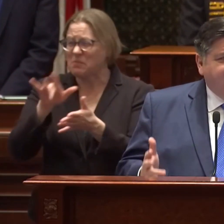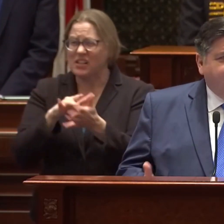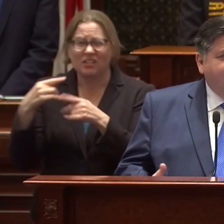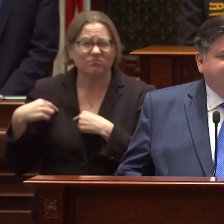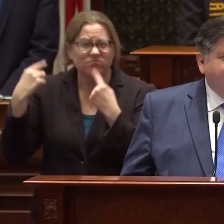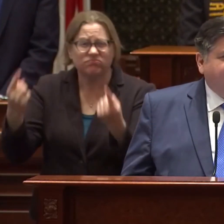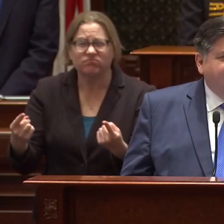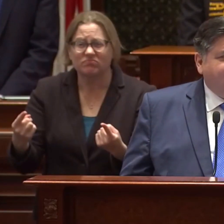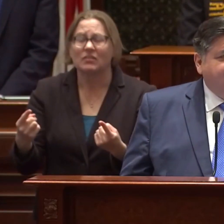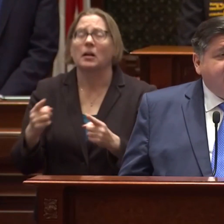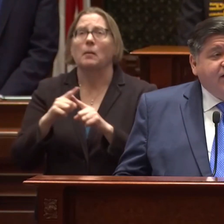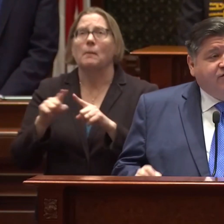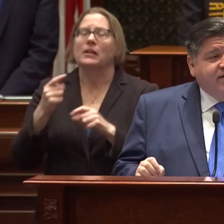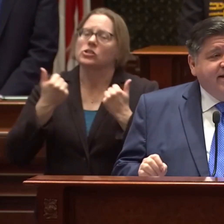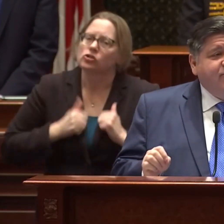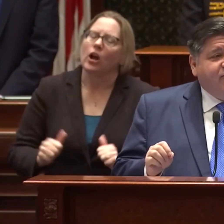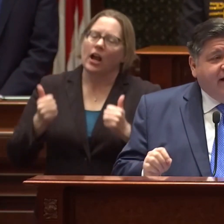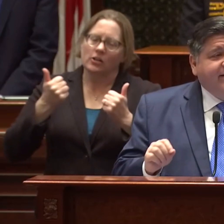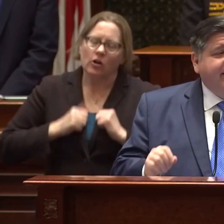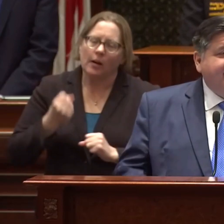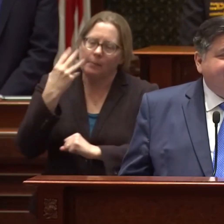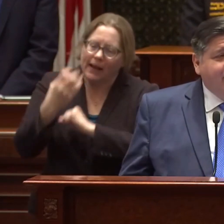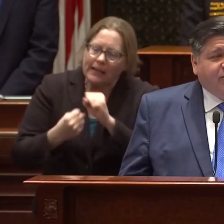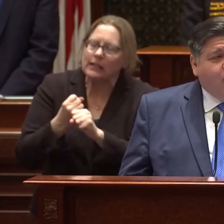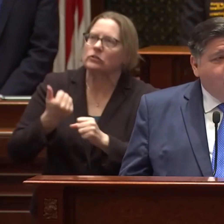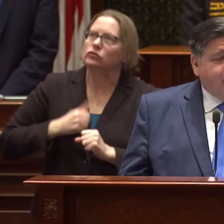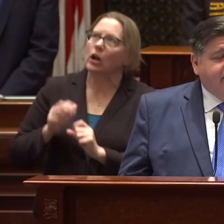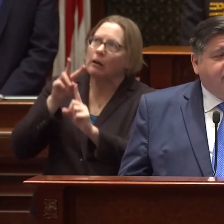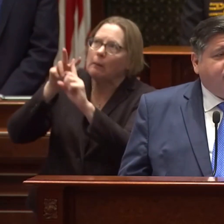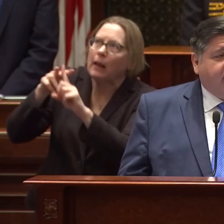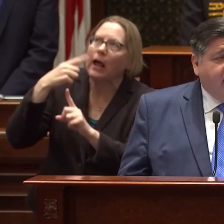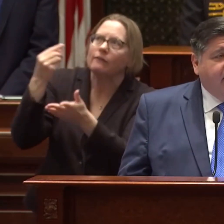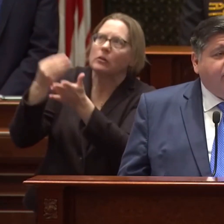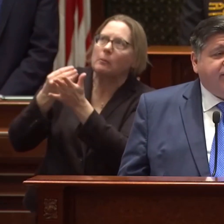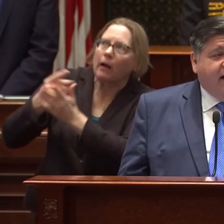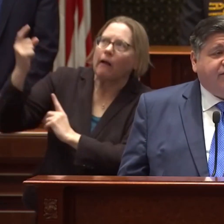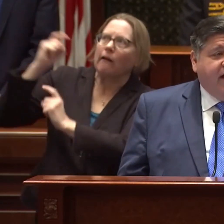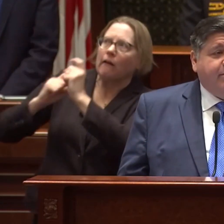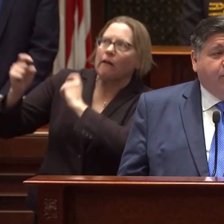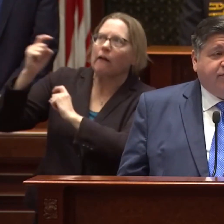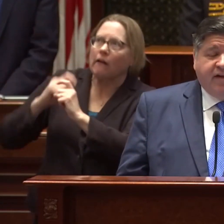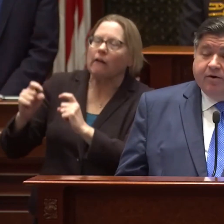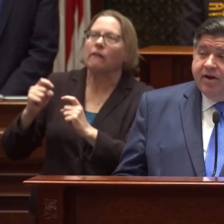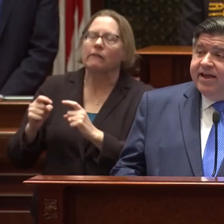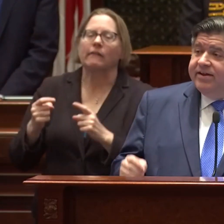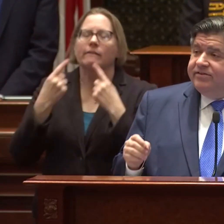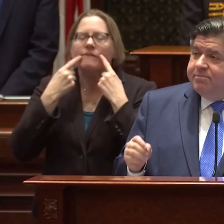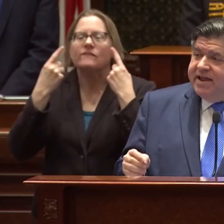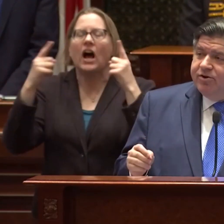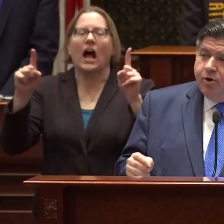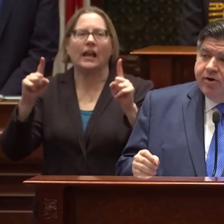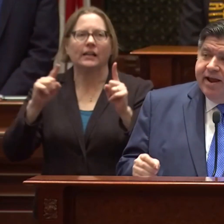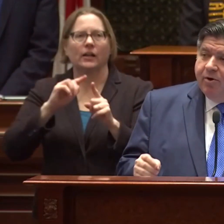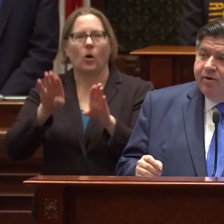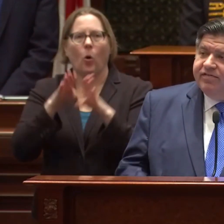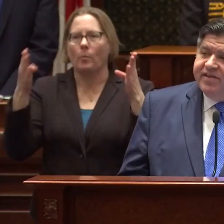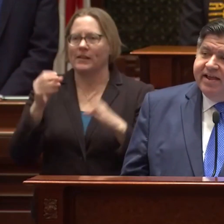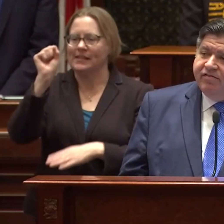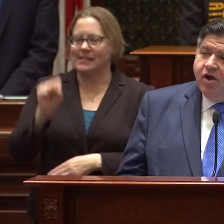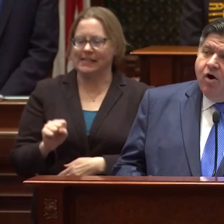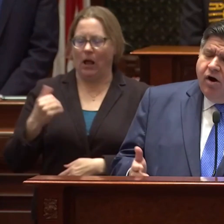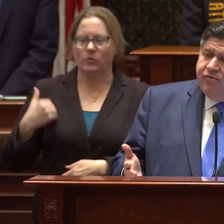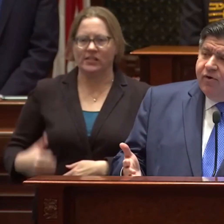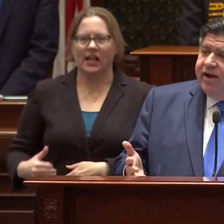mobilizing and submitting grant applications, Janine finally is able to open the Chicago Southside Birth Center to meet her